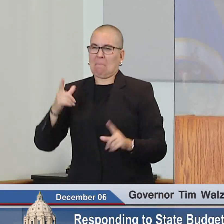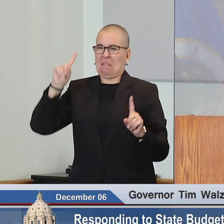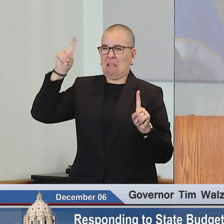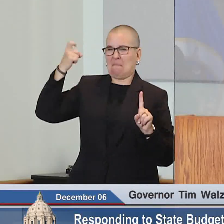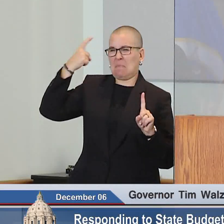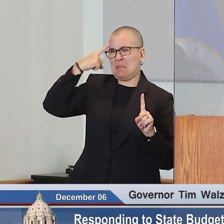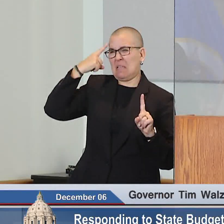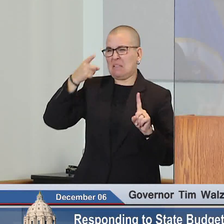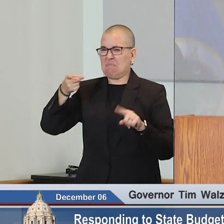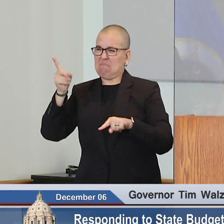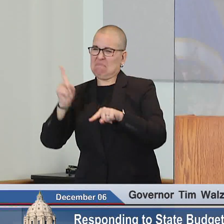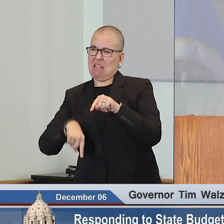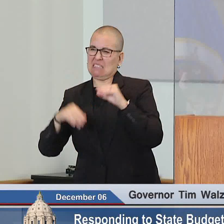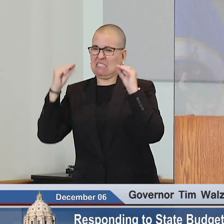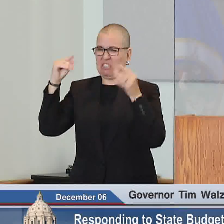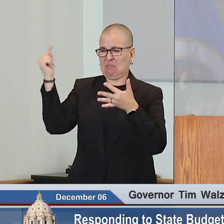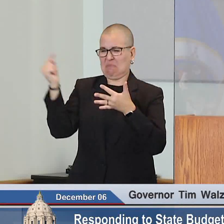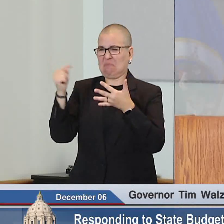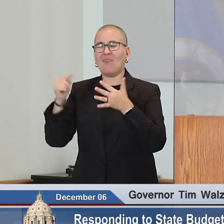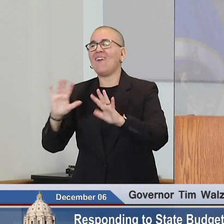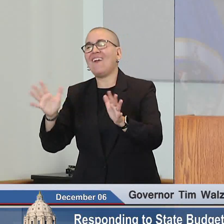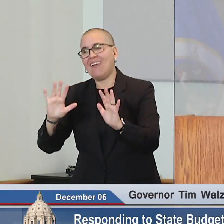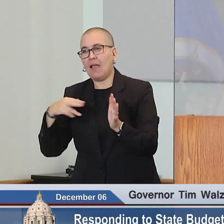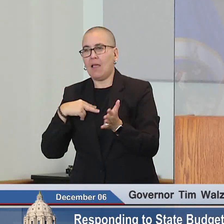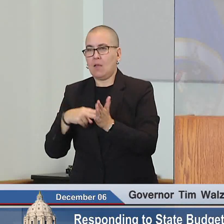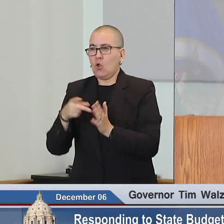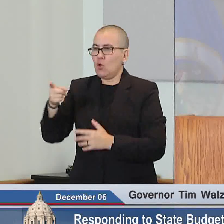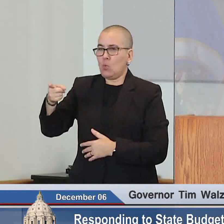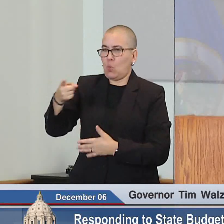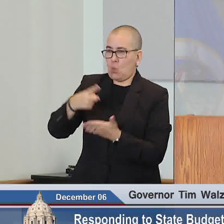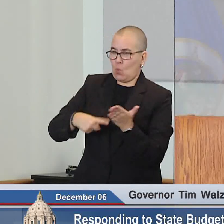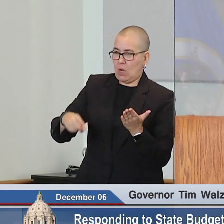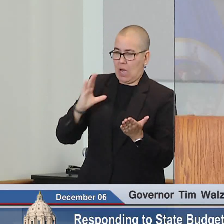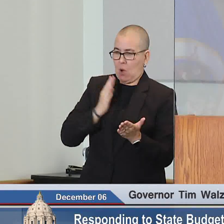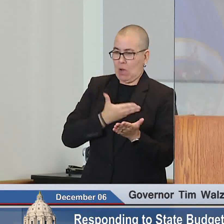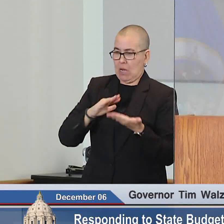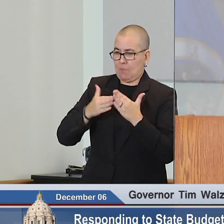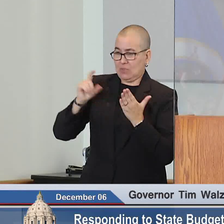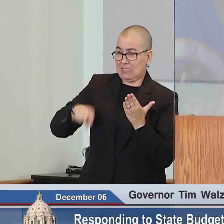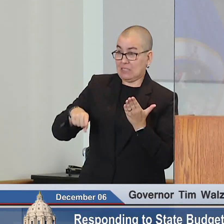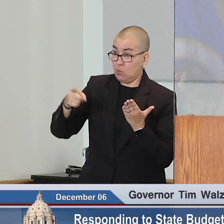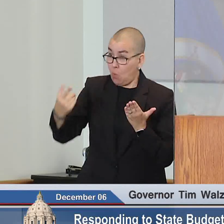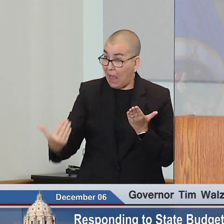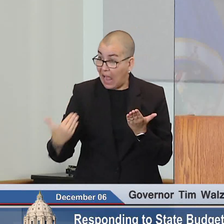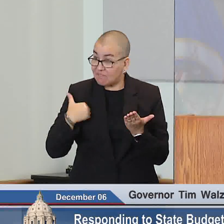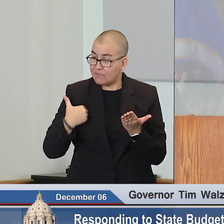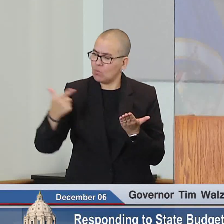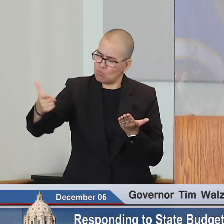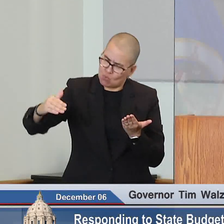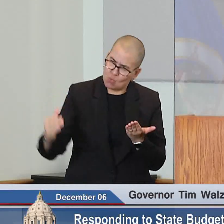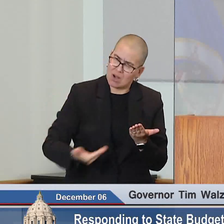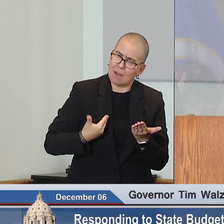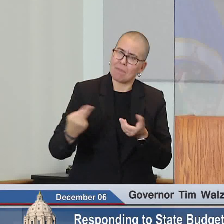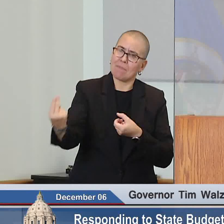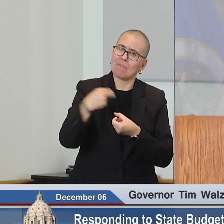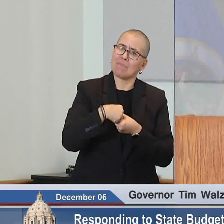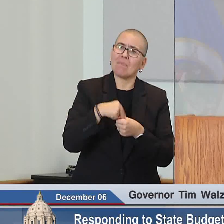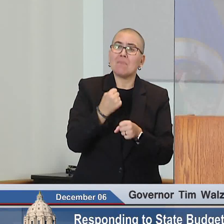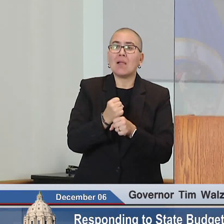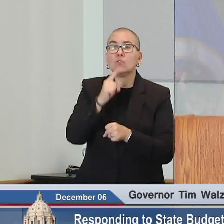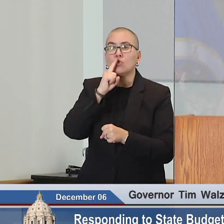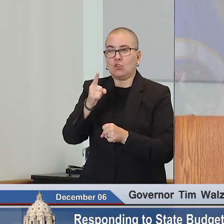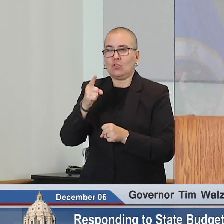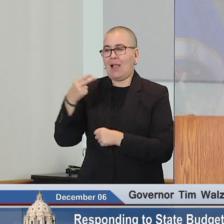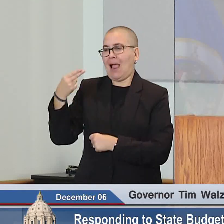teaching. You're going to be able to do what our communities need you to do. I think it's making sure, again, that housing is affordable. I think we have to have a